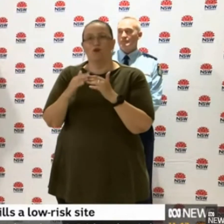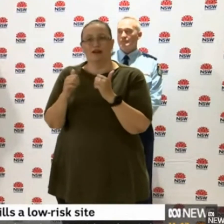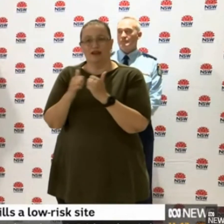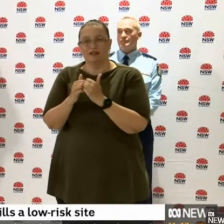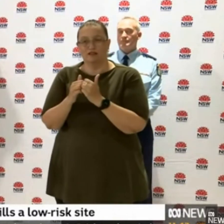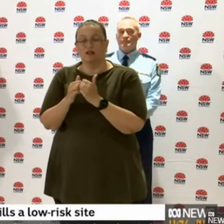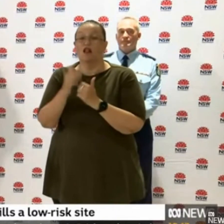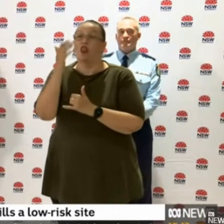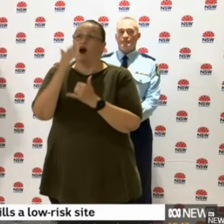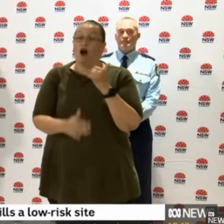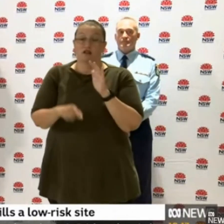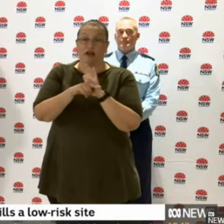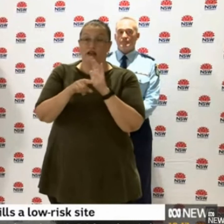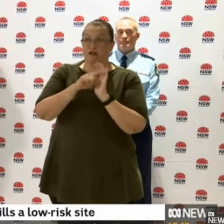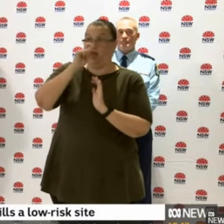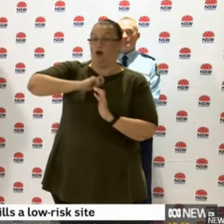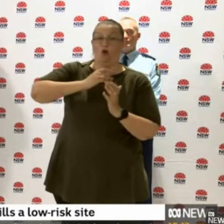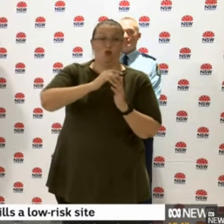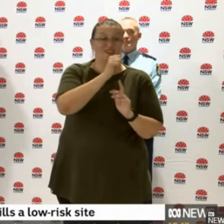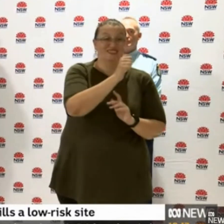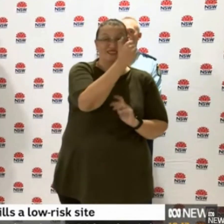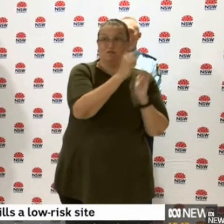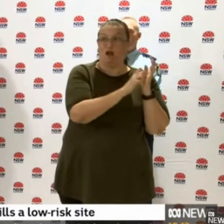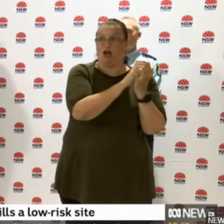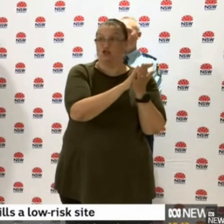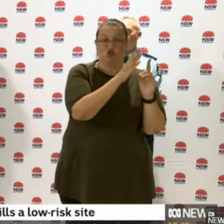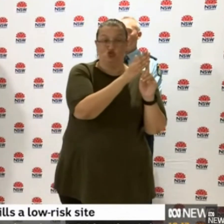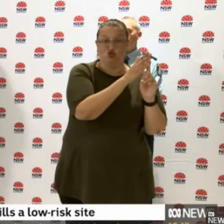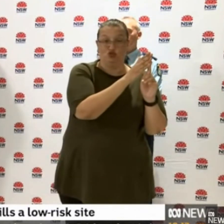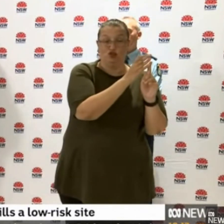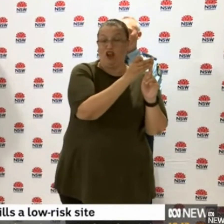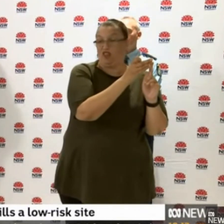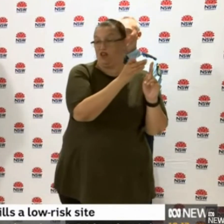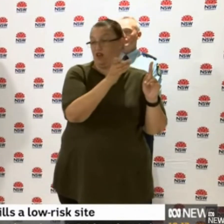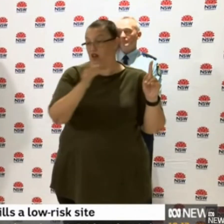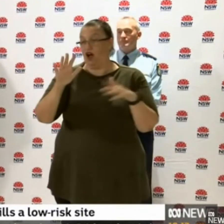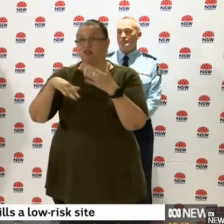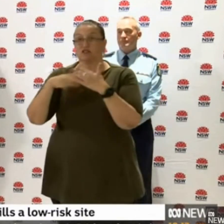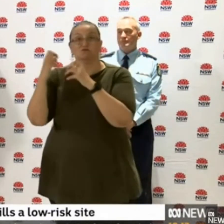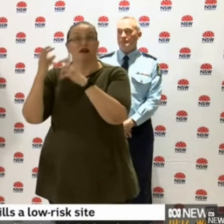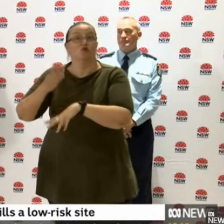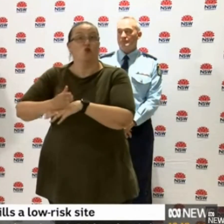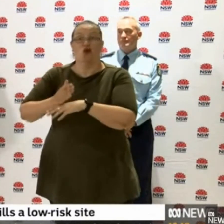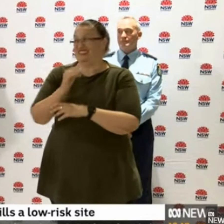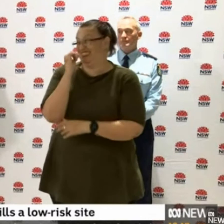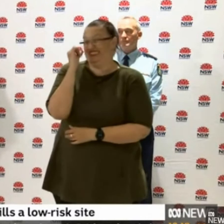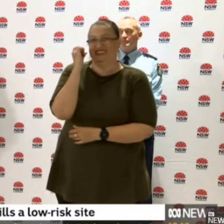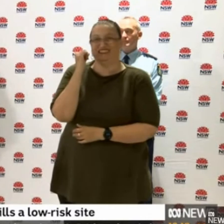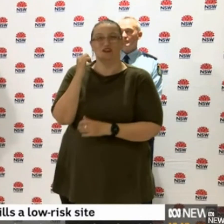he wasn't tested again until he went back to work this weekend just gone. Is that... That's correct, and